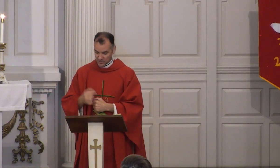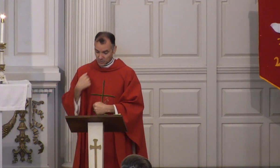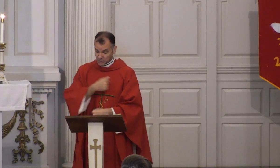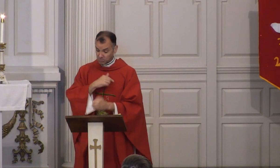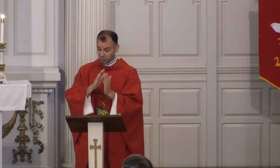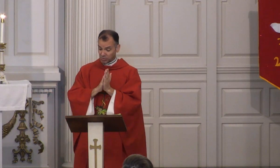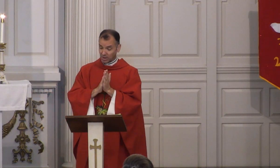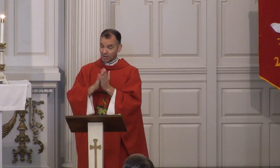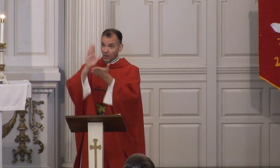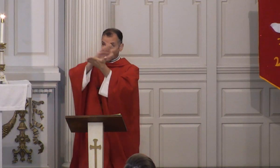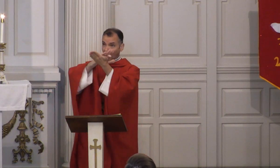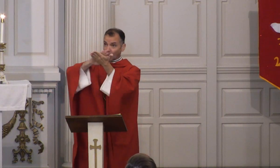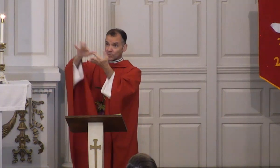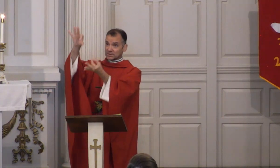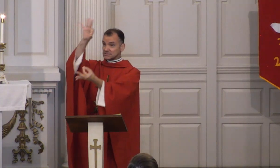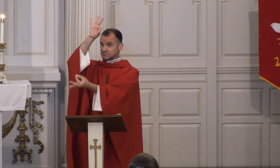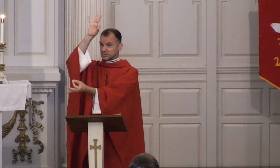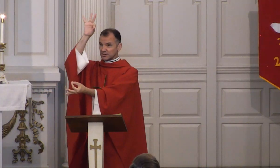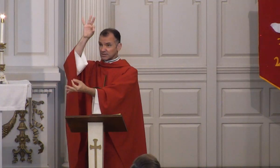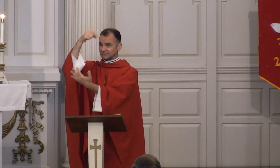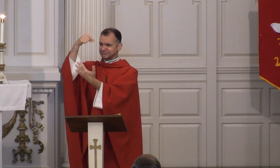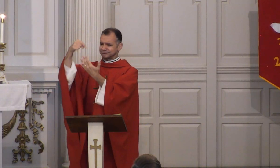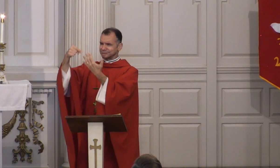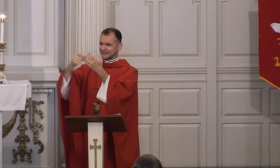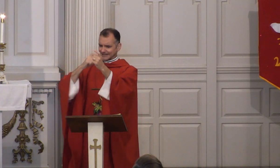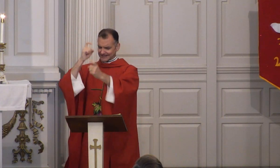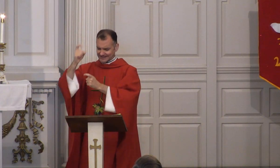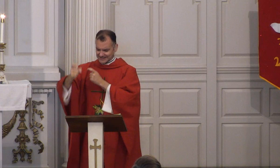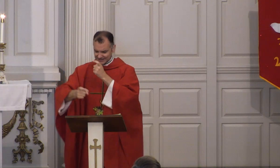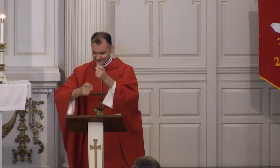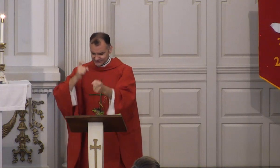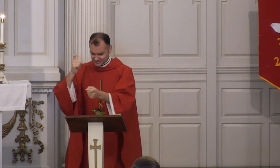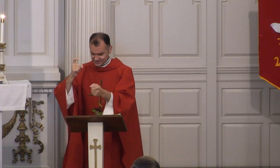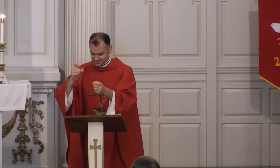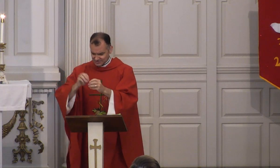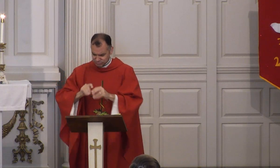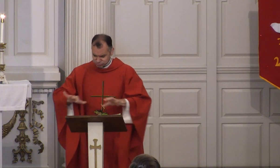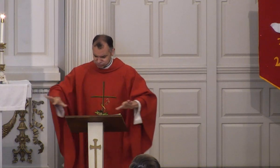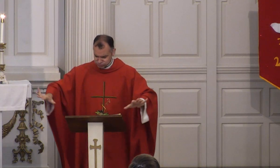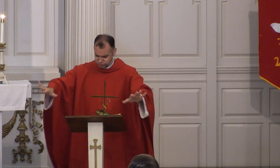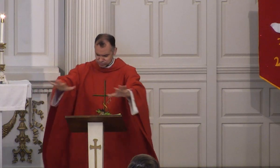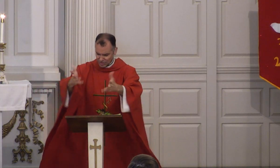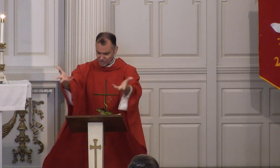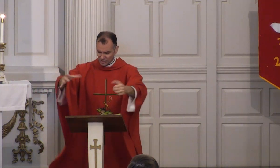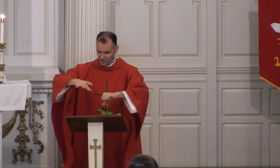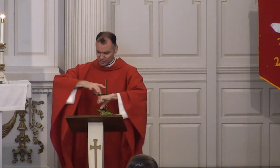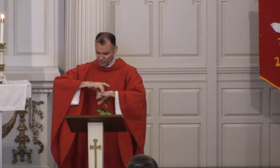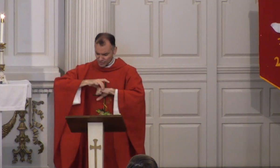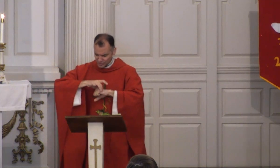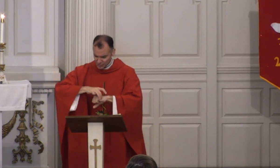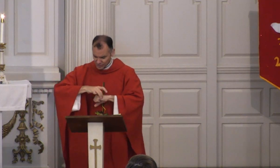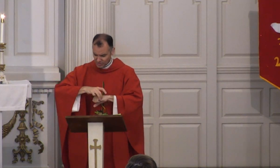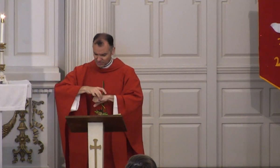pour out, we pray, the gifts of the Holy Spirit across the face of the earth,